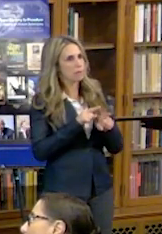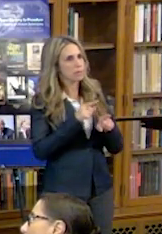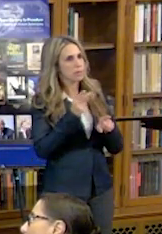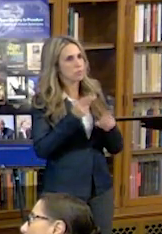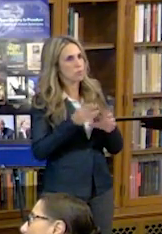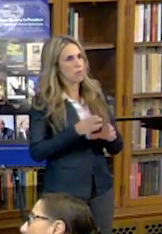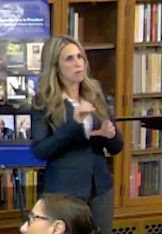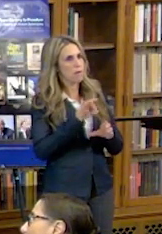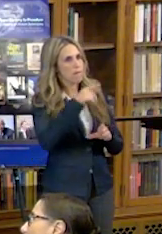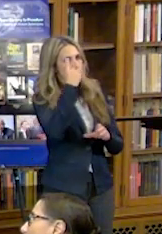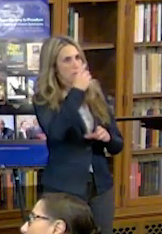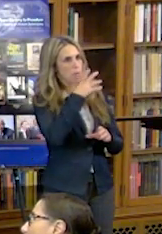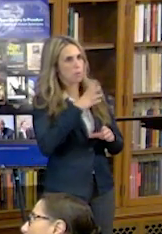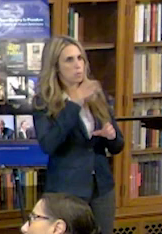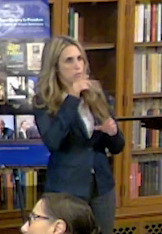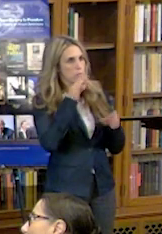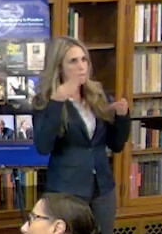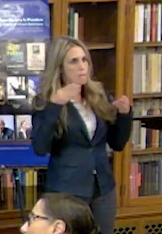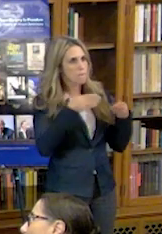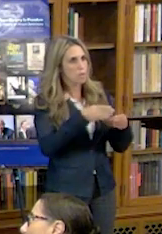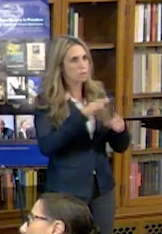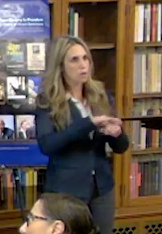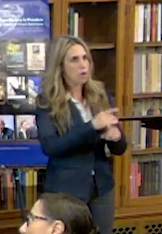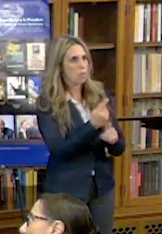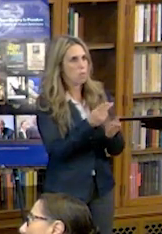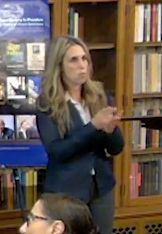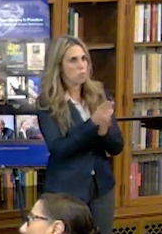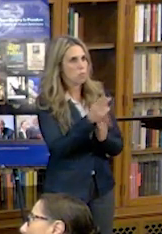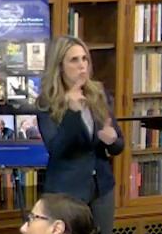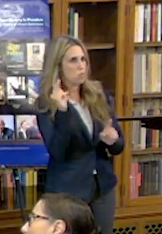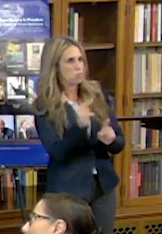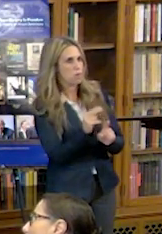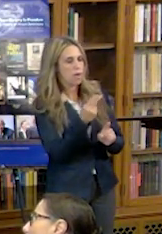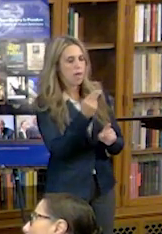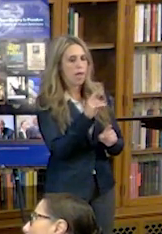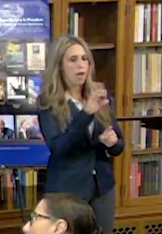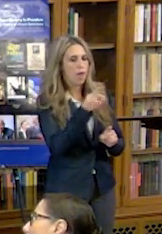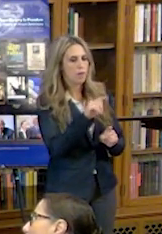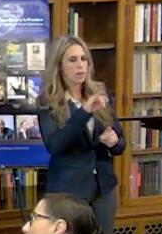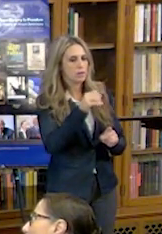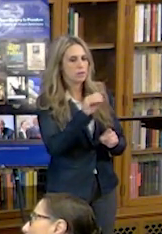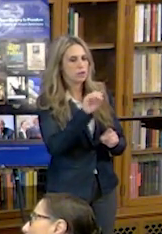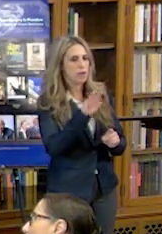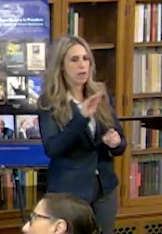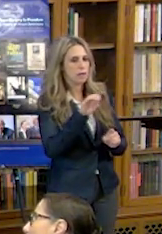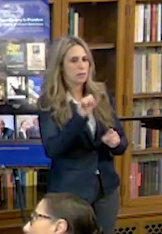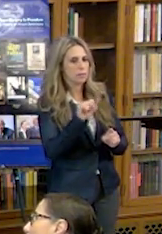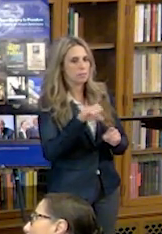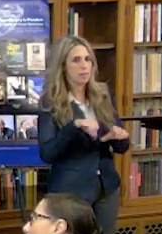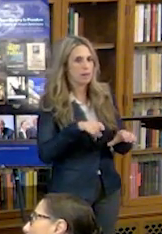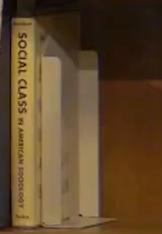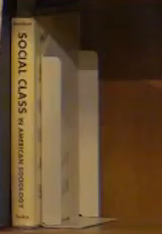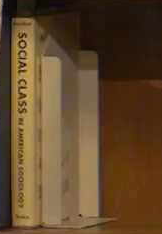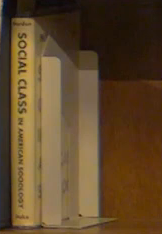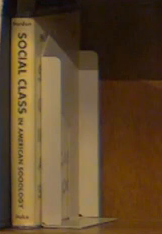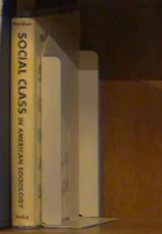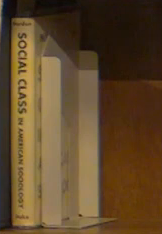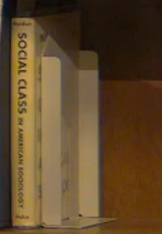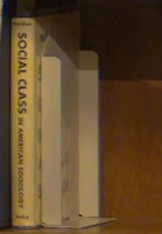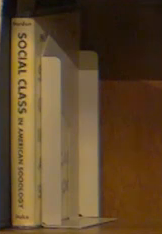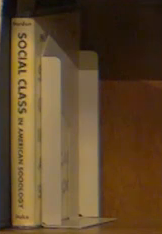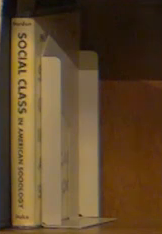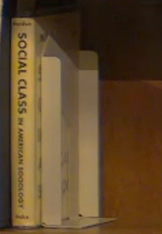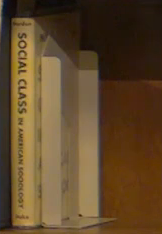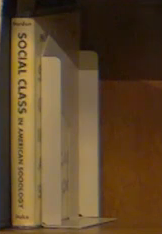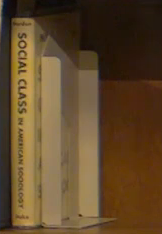women as I said is centered on sourer truth and on Harriet Jacobs I did the penguin classic editions of